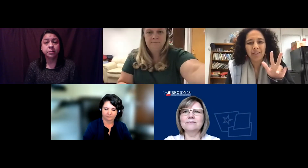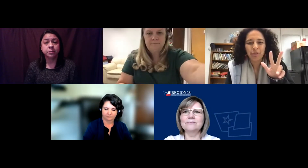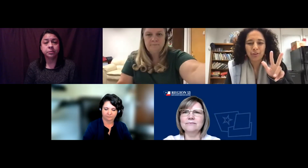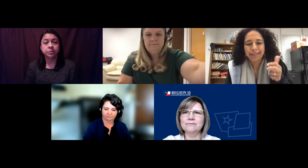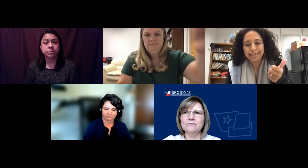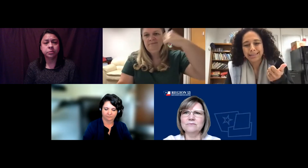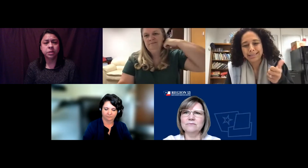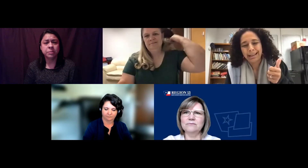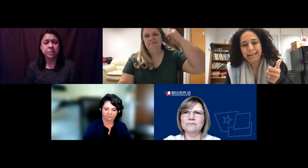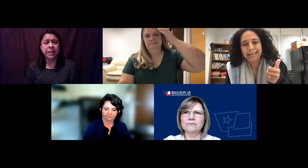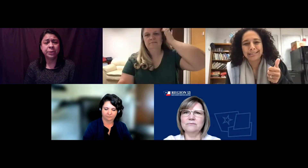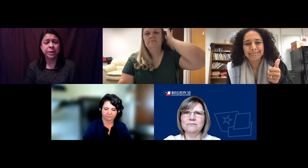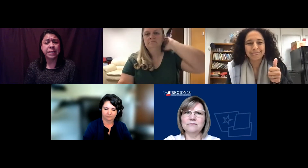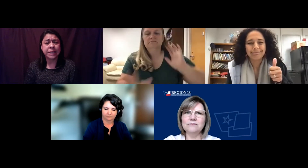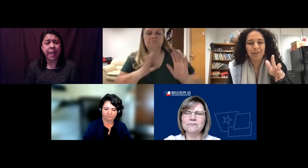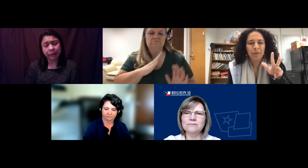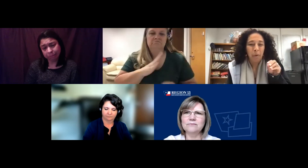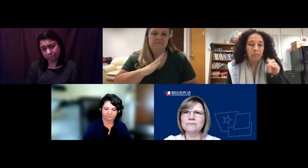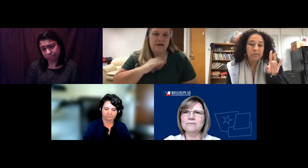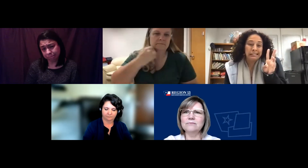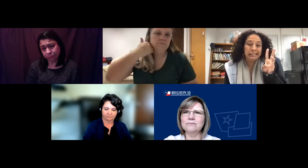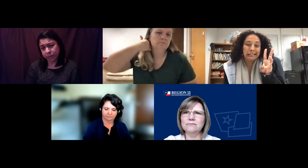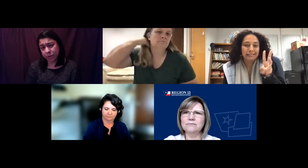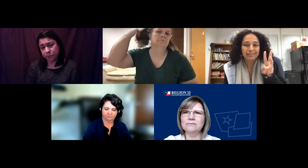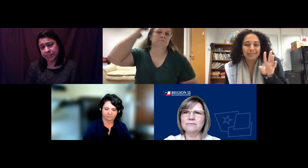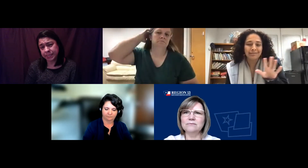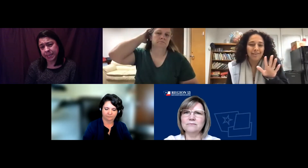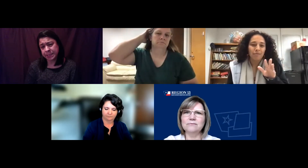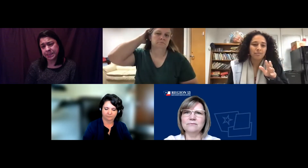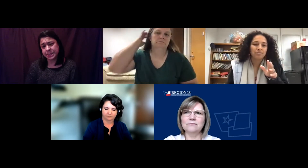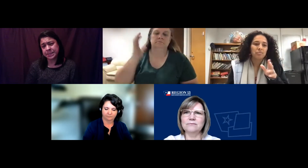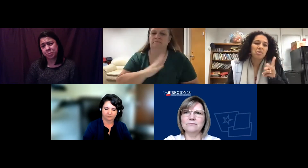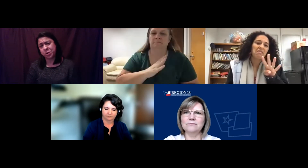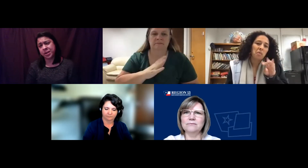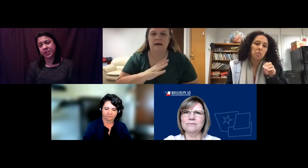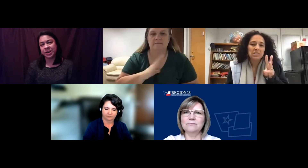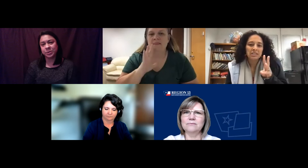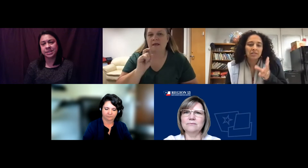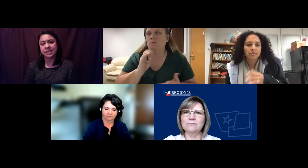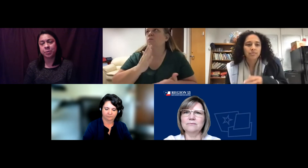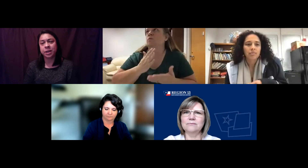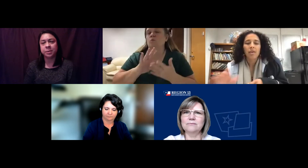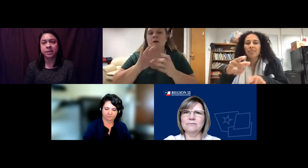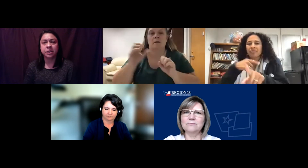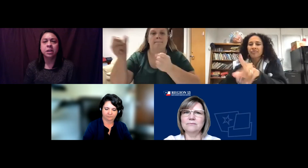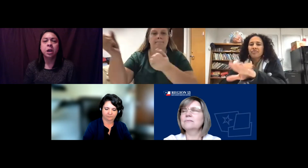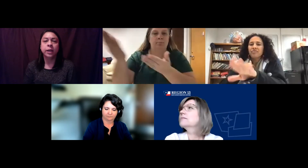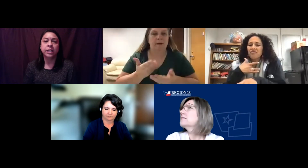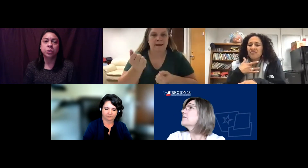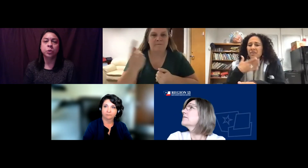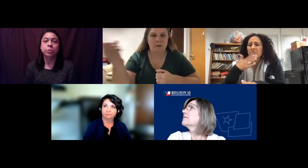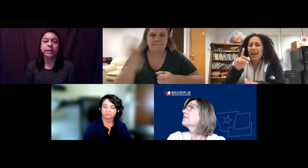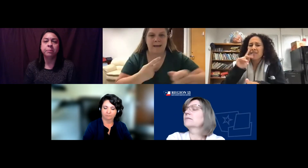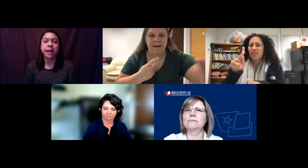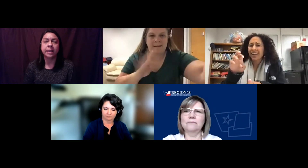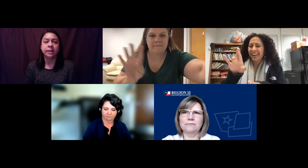But well, maybe like 3:10, 3:06, somewhere around there was the time we got them in. Okay, so